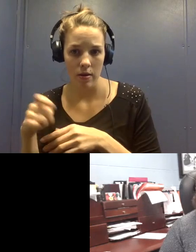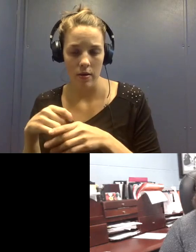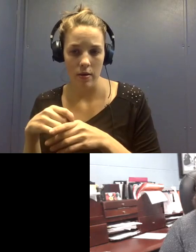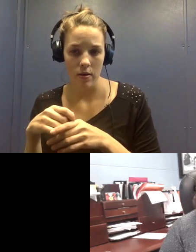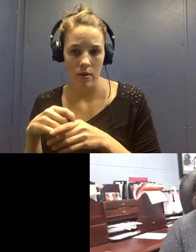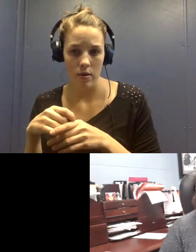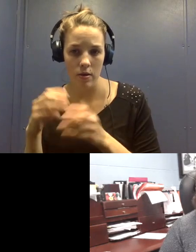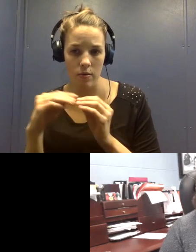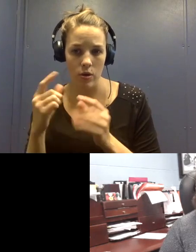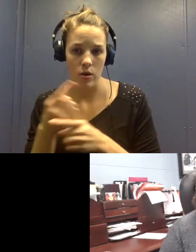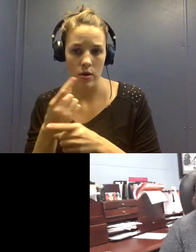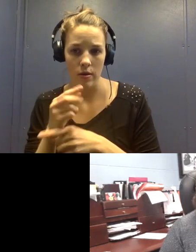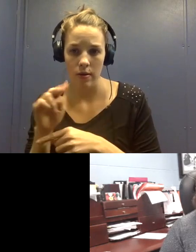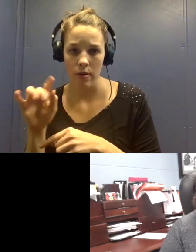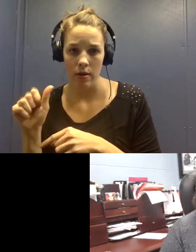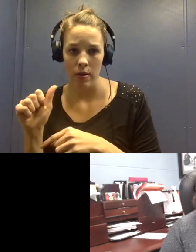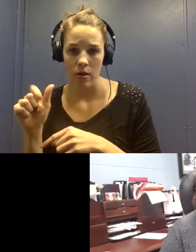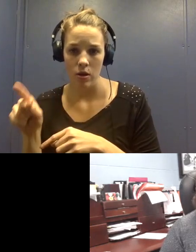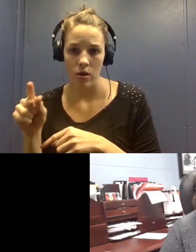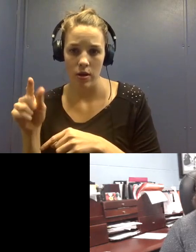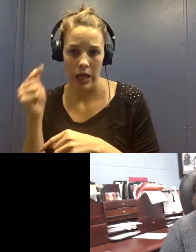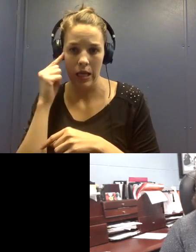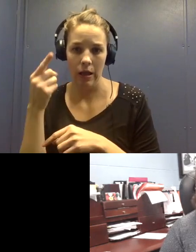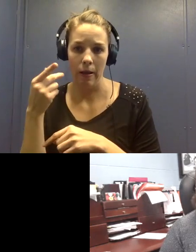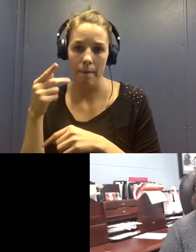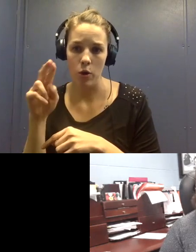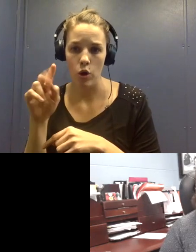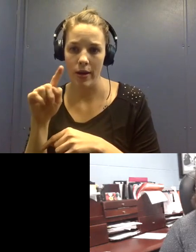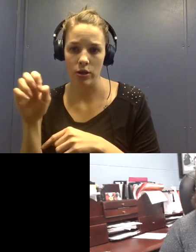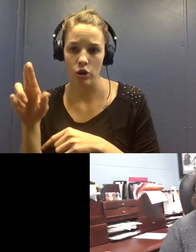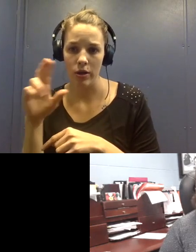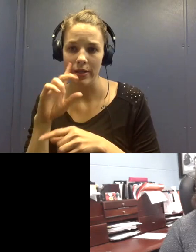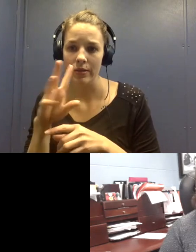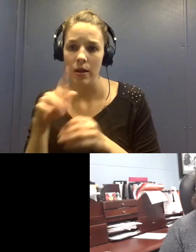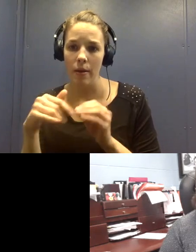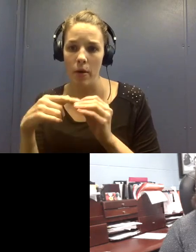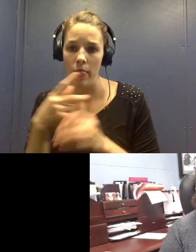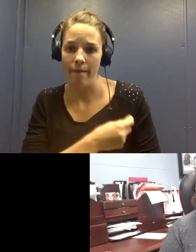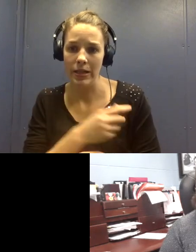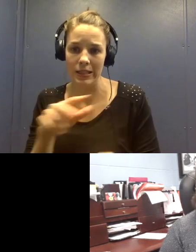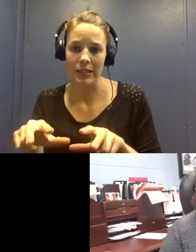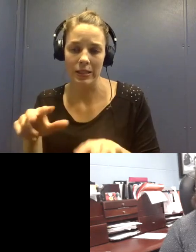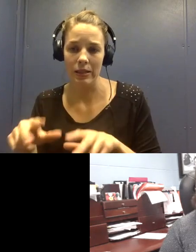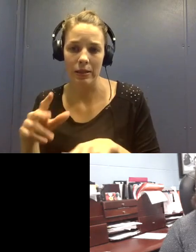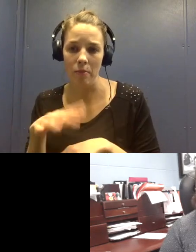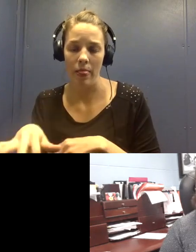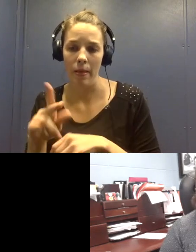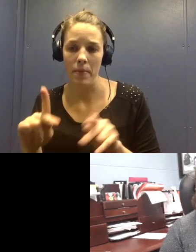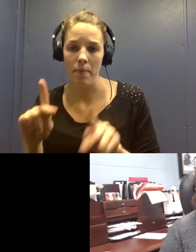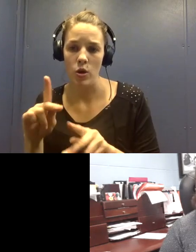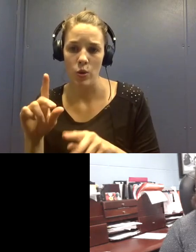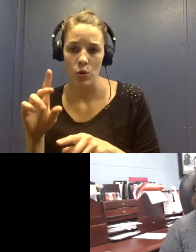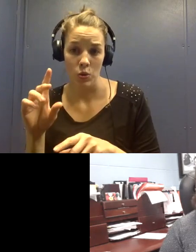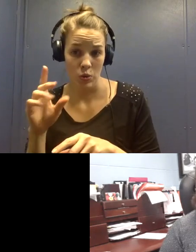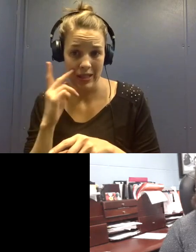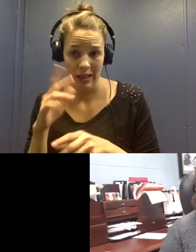is more appropriate for Nita. Governor Pritzker has talked about the vaccine hesitancy among the public. Do you see